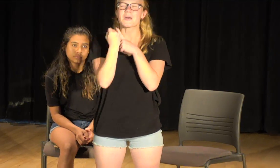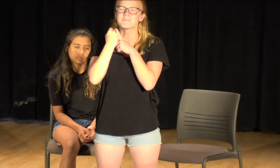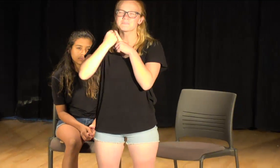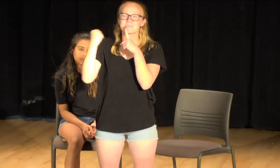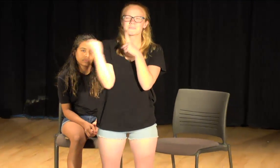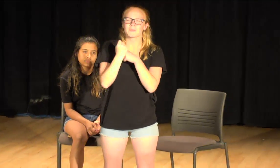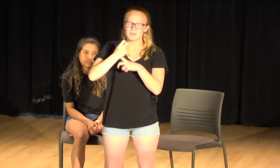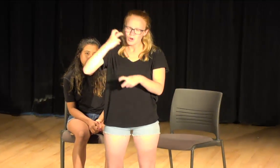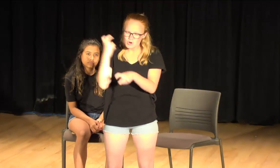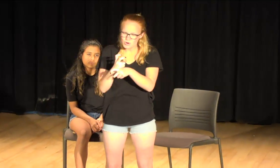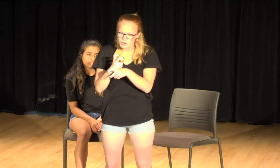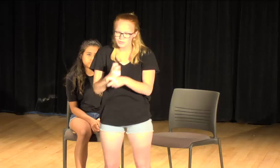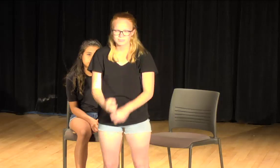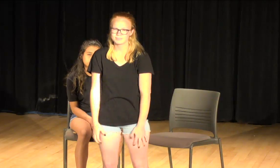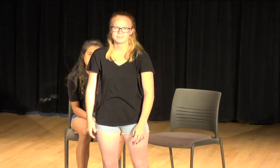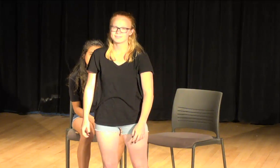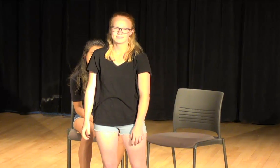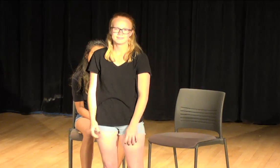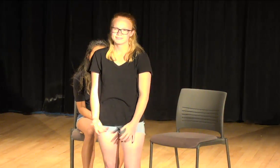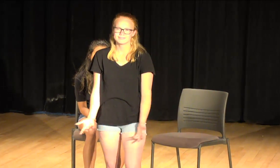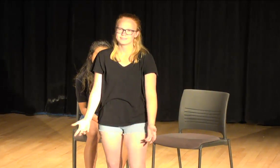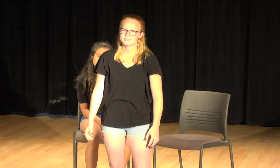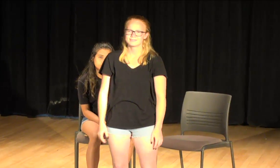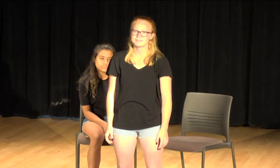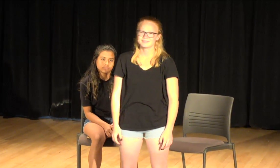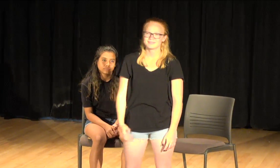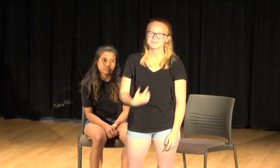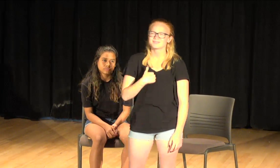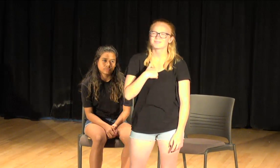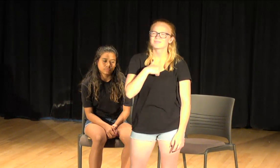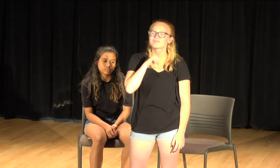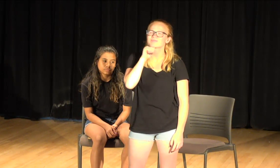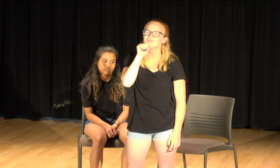She keeps hitting me really hard on the mouth.